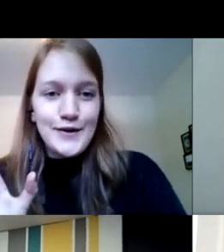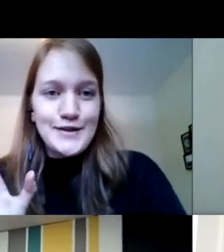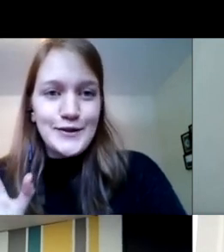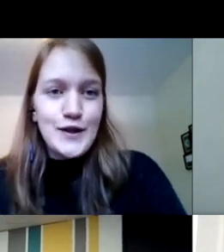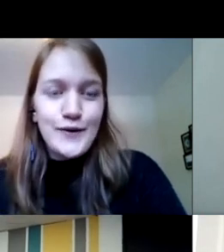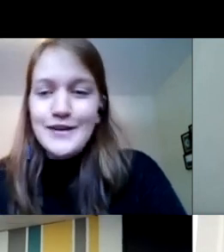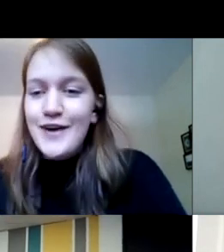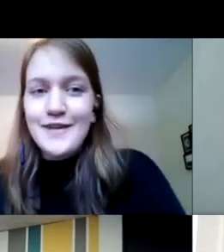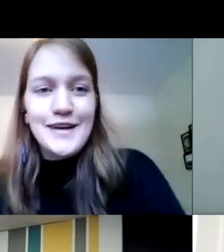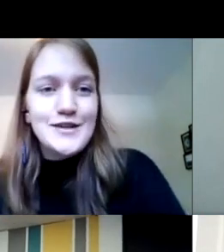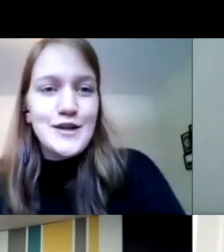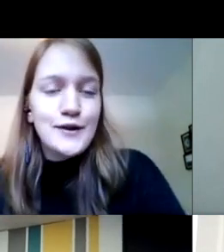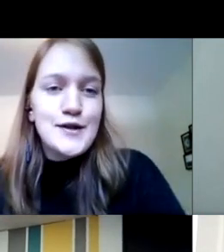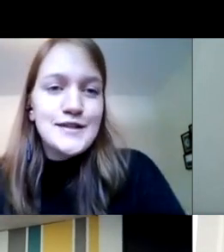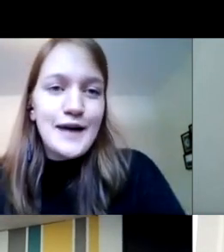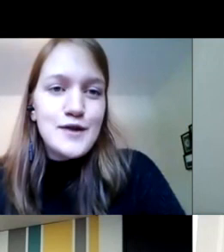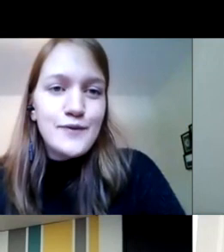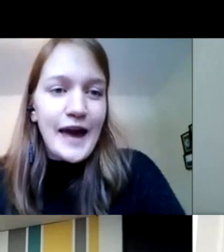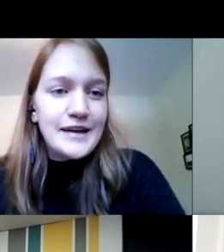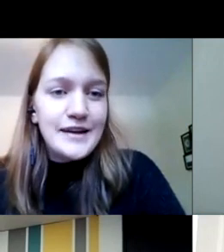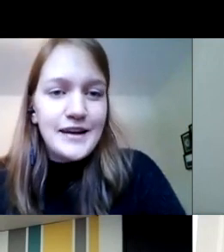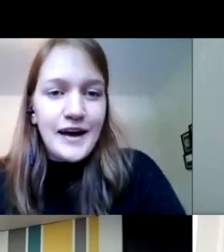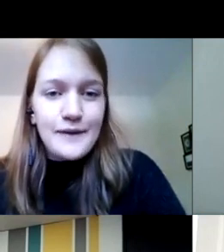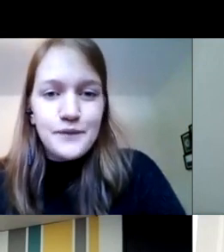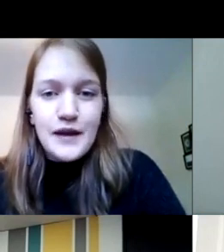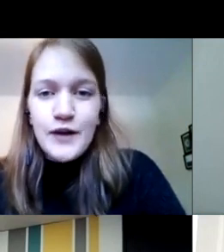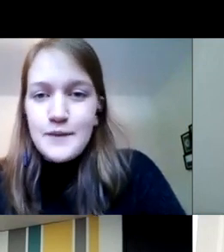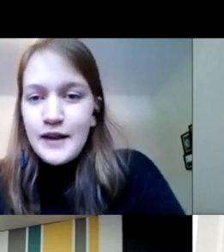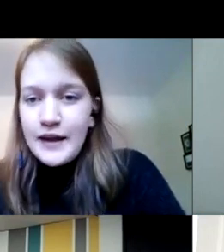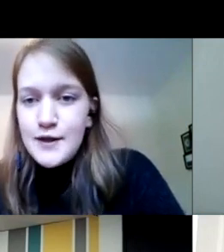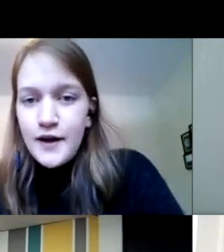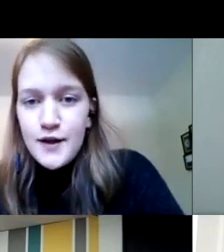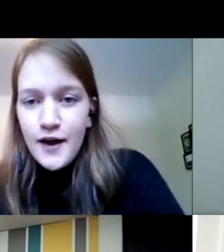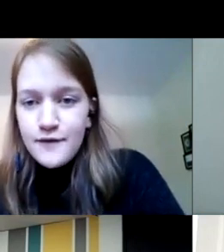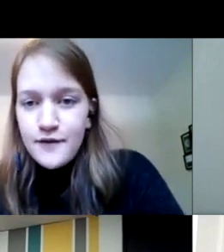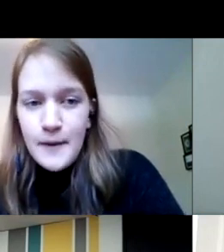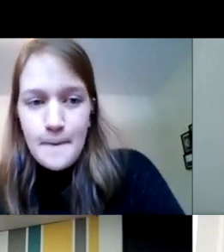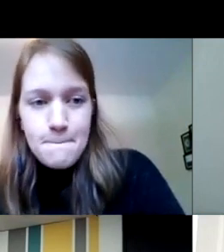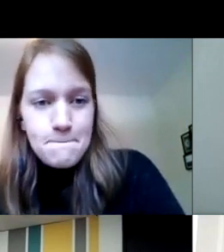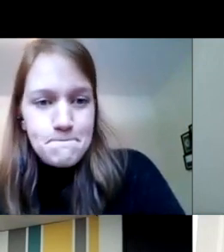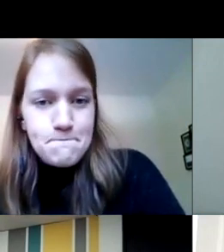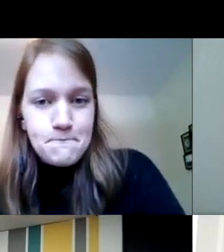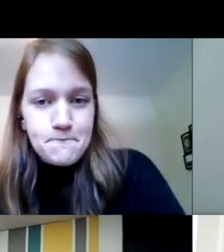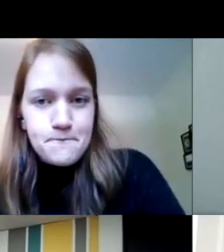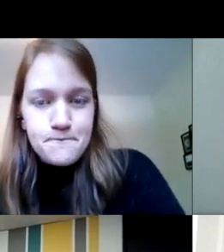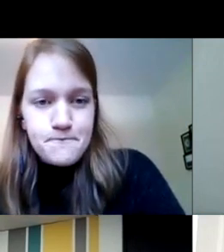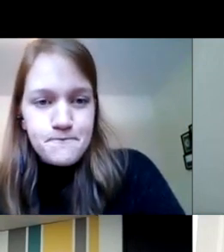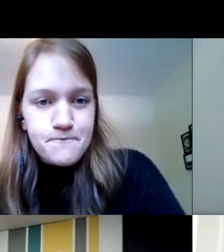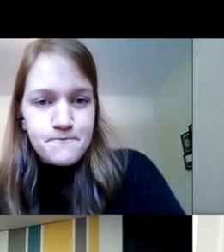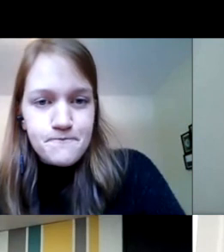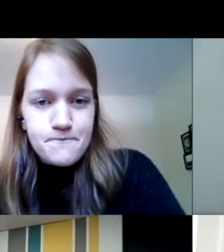sentence or two so we can try to finish as close to time as we can. Would anybody like to start us off?